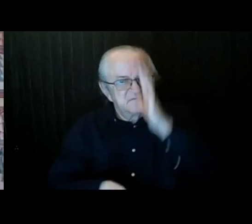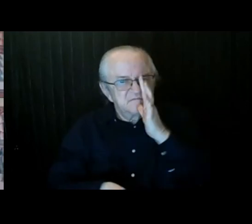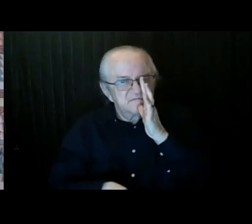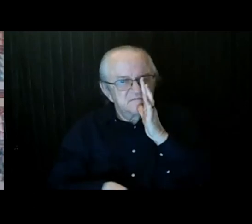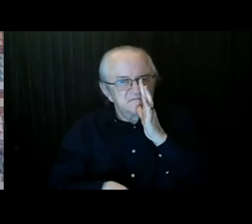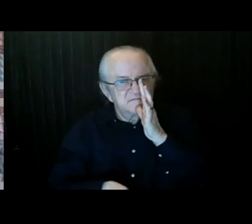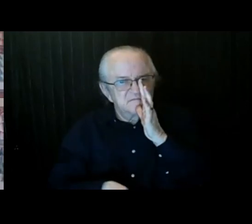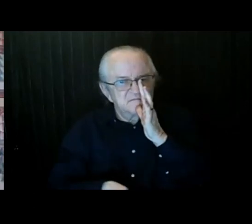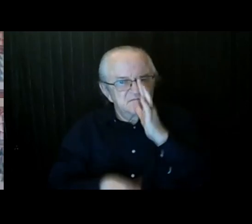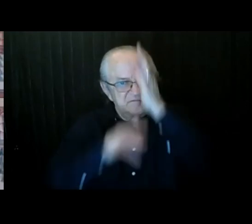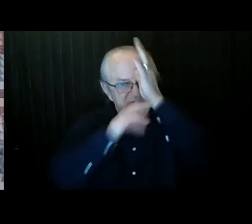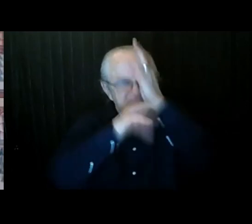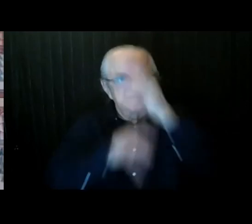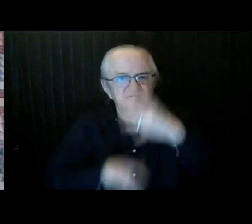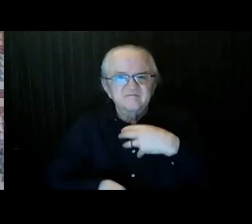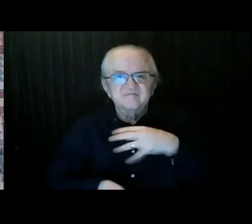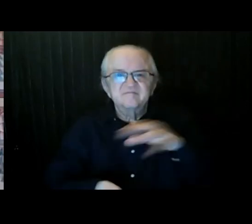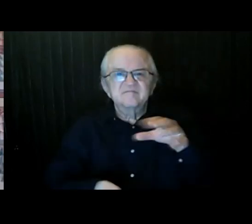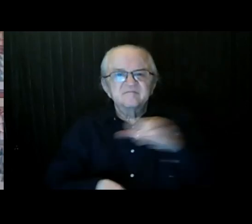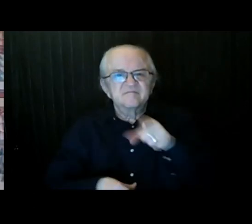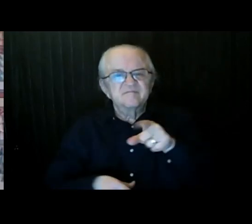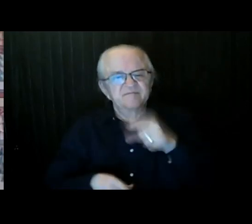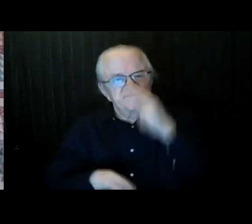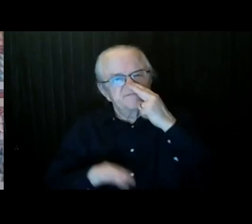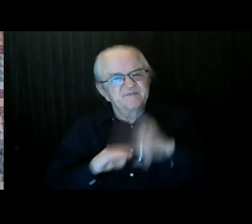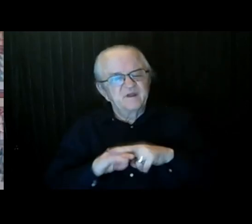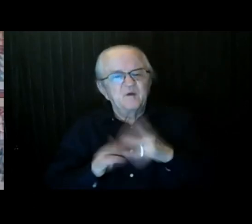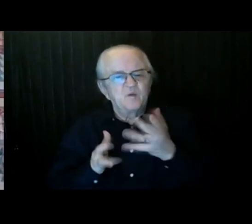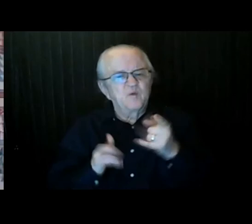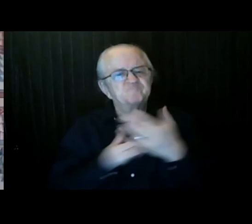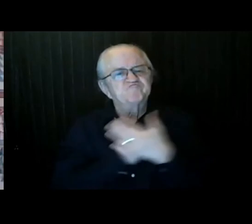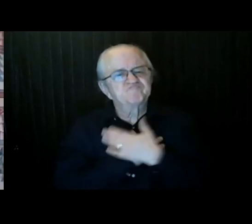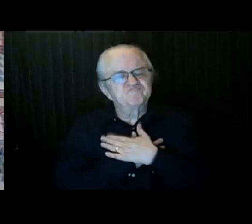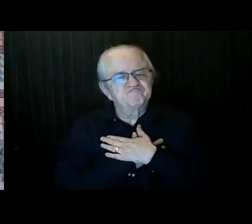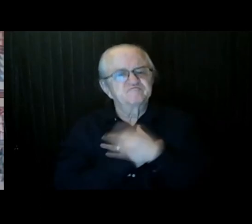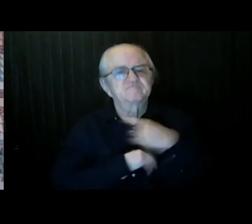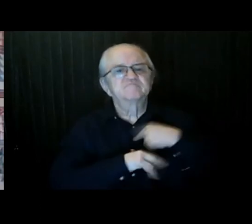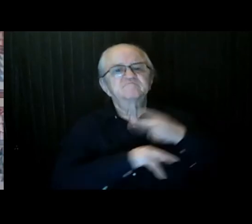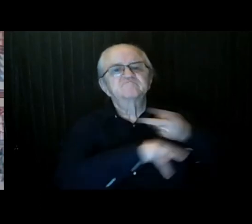Pepe's going to take you somewhere fun today. I want you to go have fun and relax. I'll watch the girls.